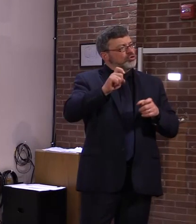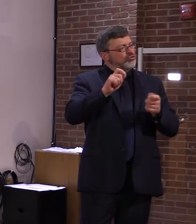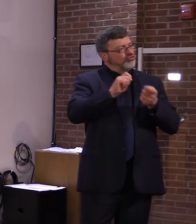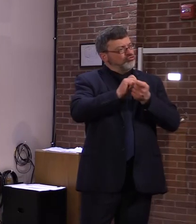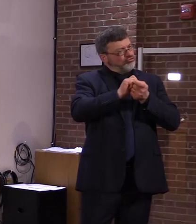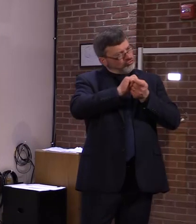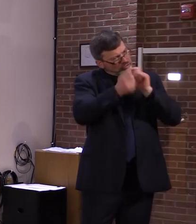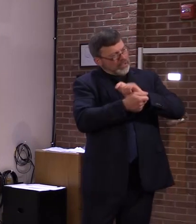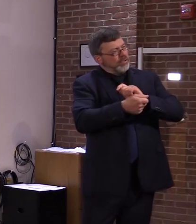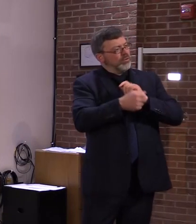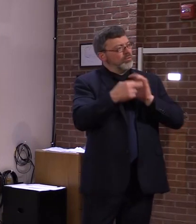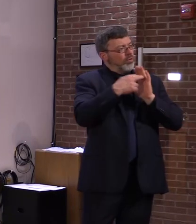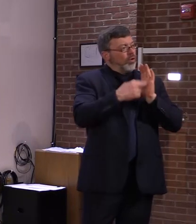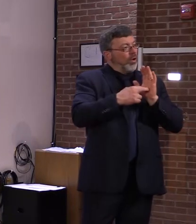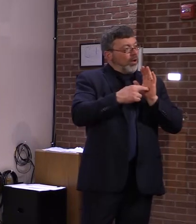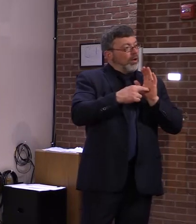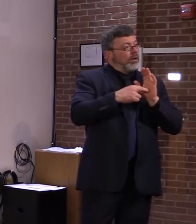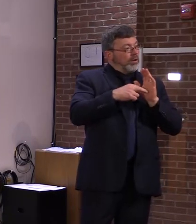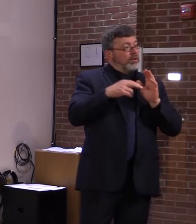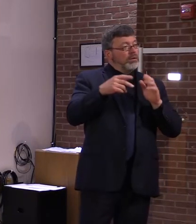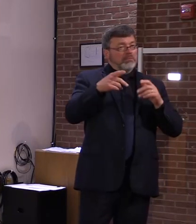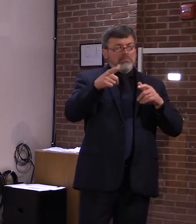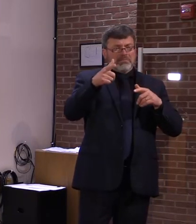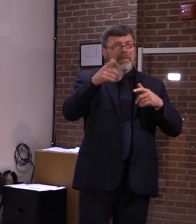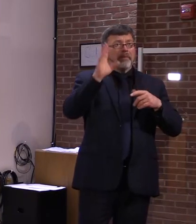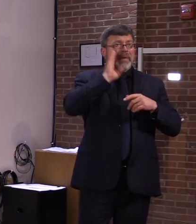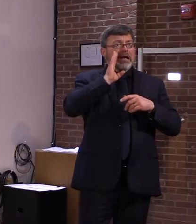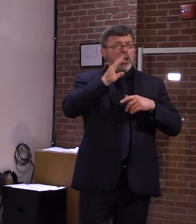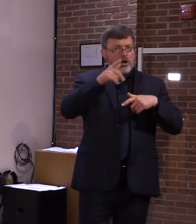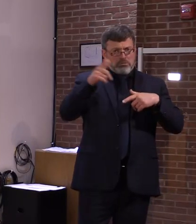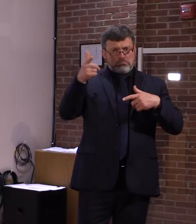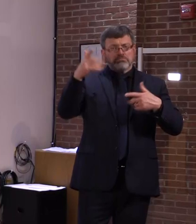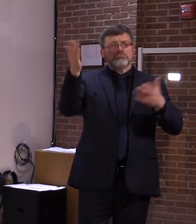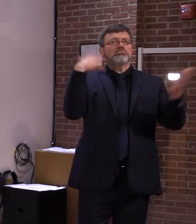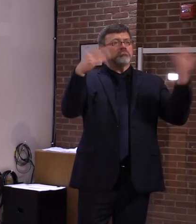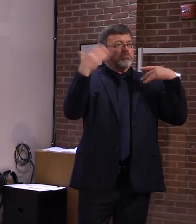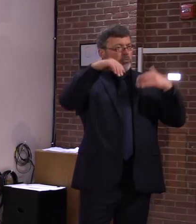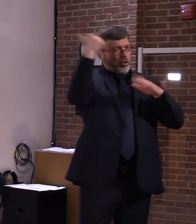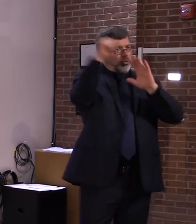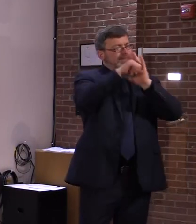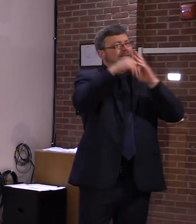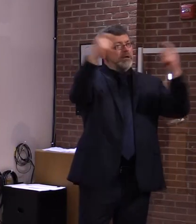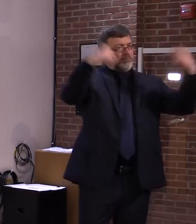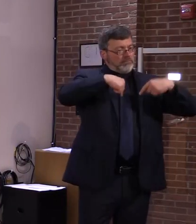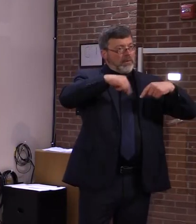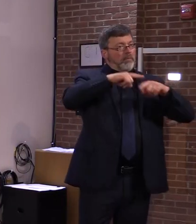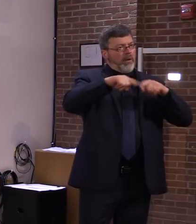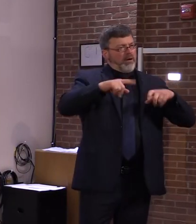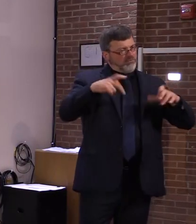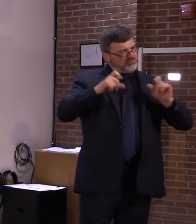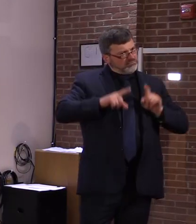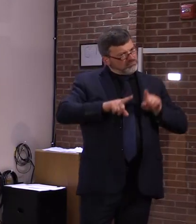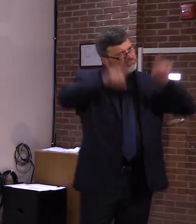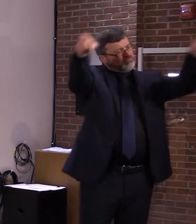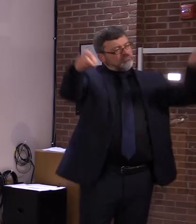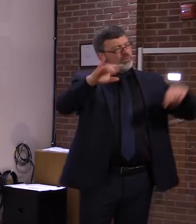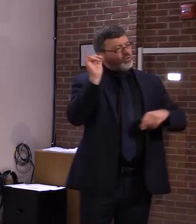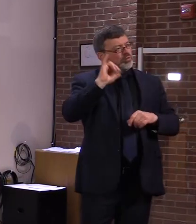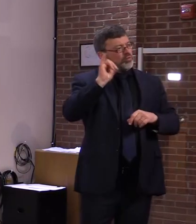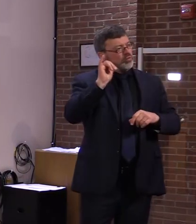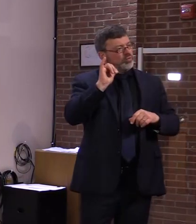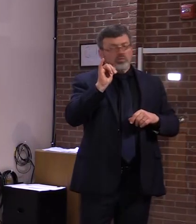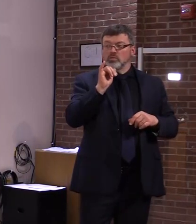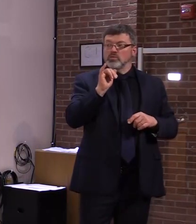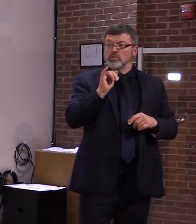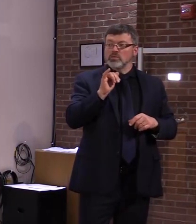your disposition was on that. Yeah, let me look into that, Tom. I do recall we forwarded